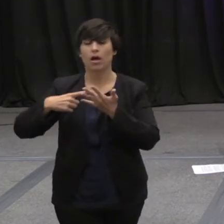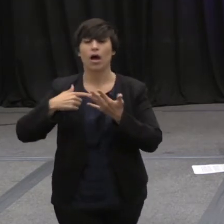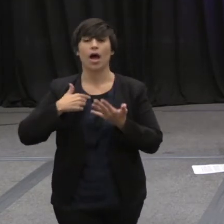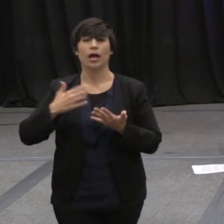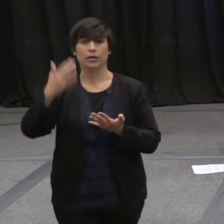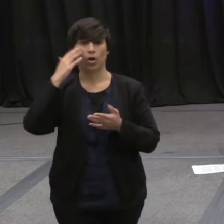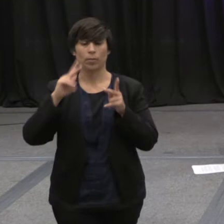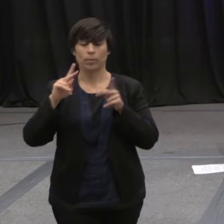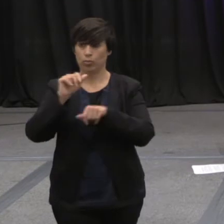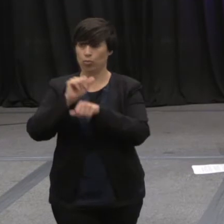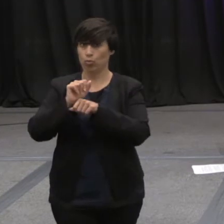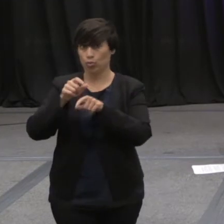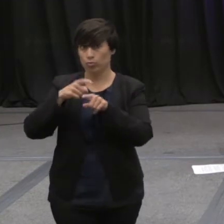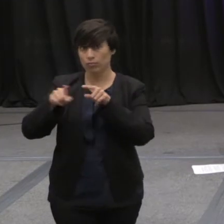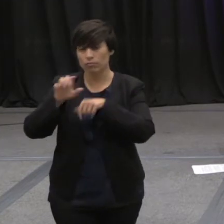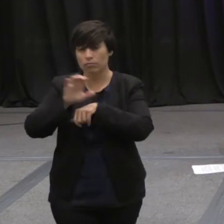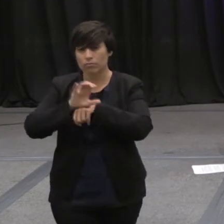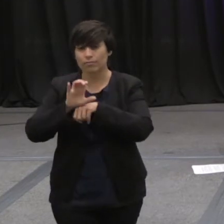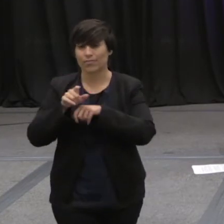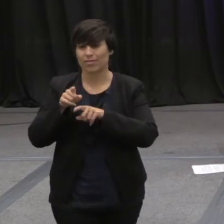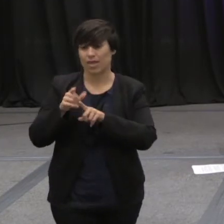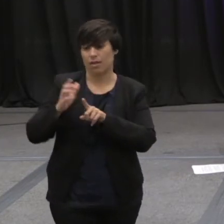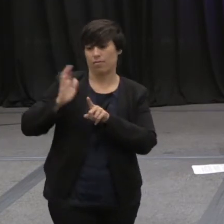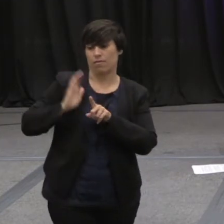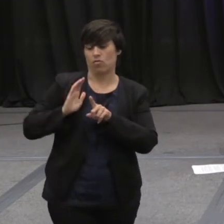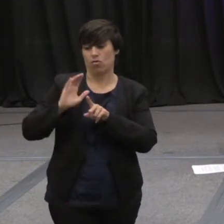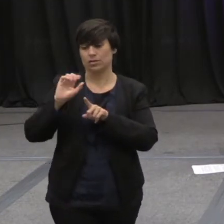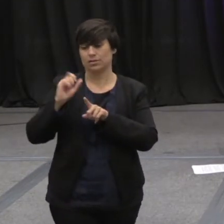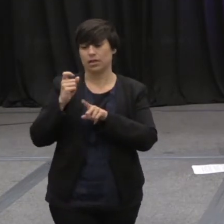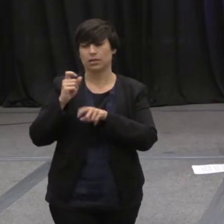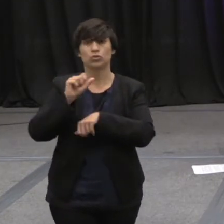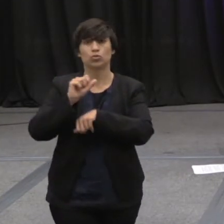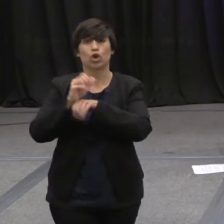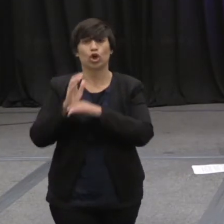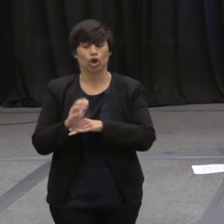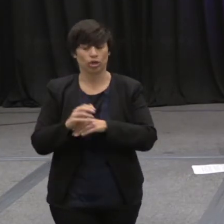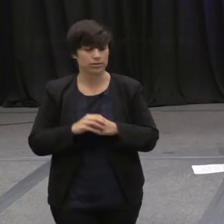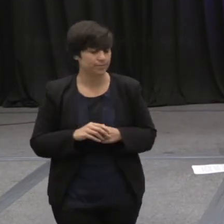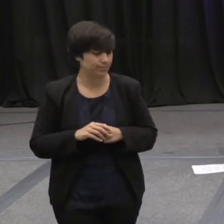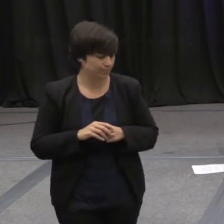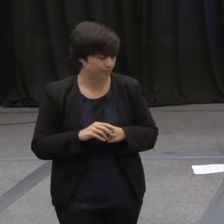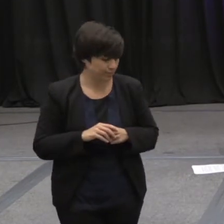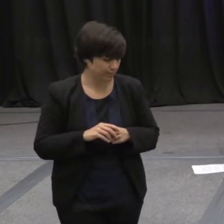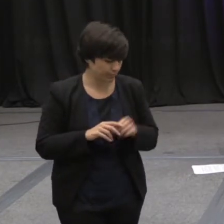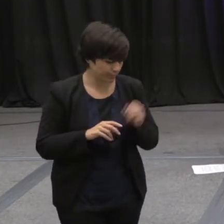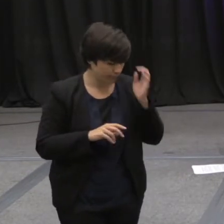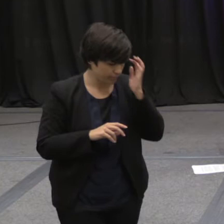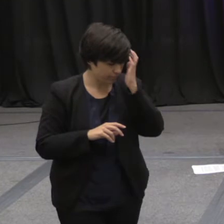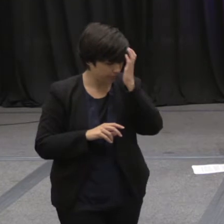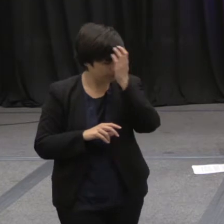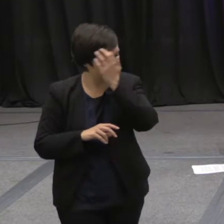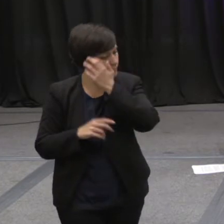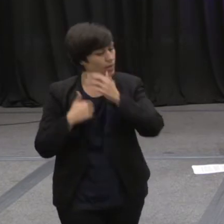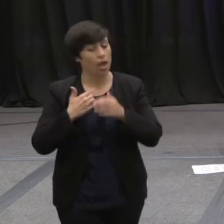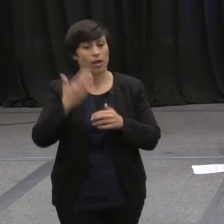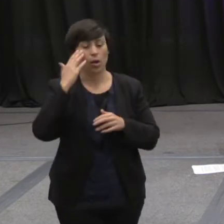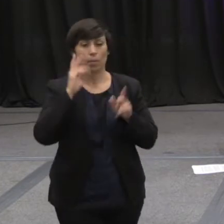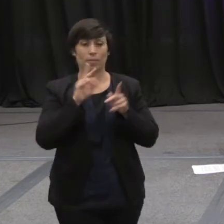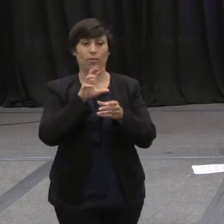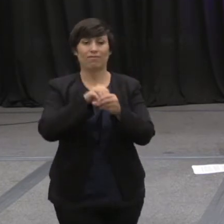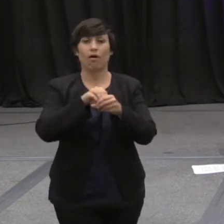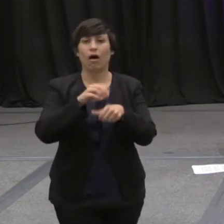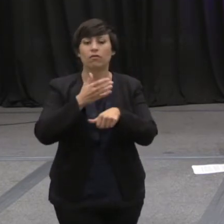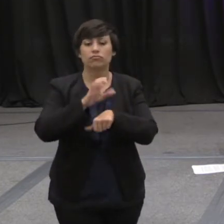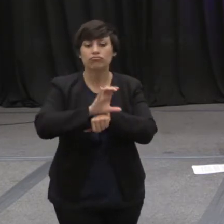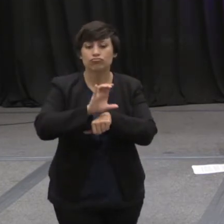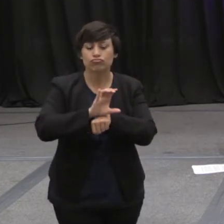ministry who have been sex workers. I know people in ministry who